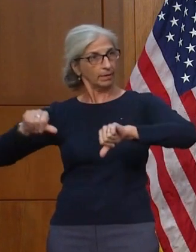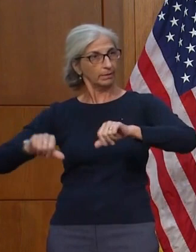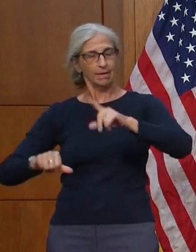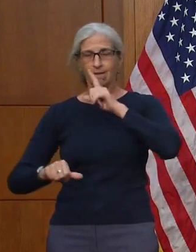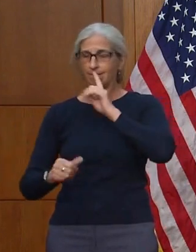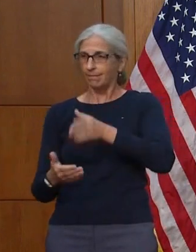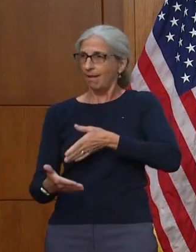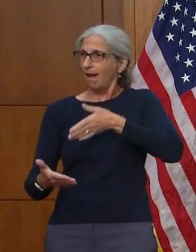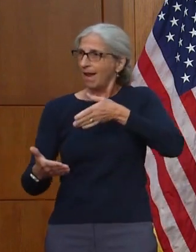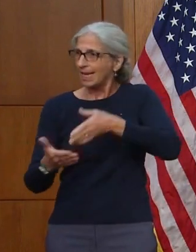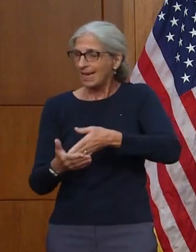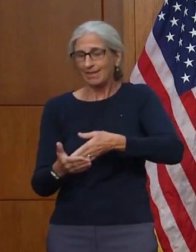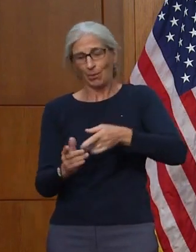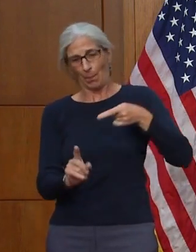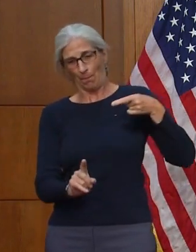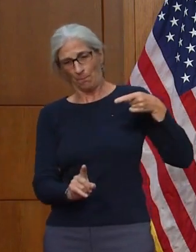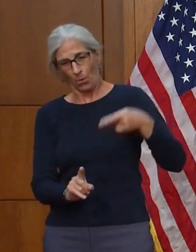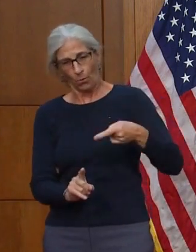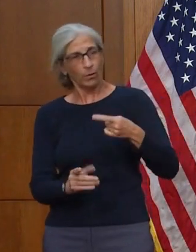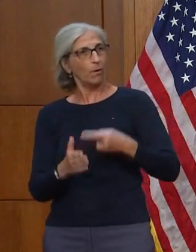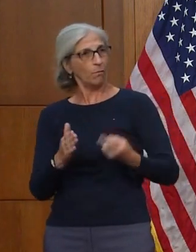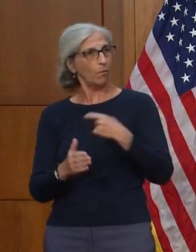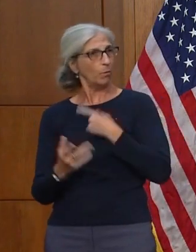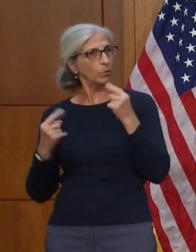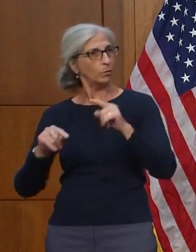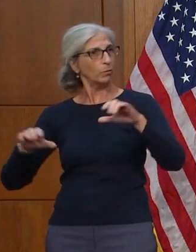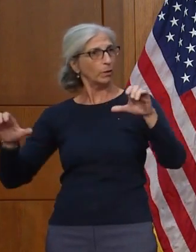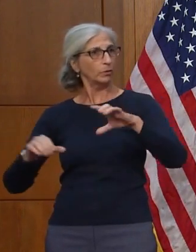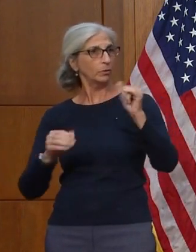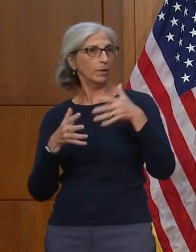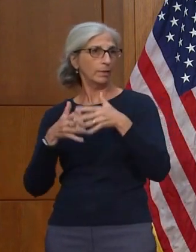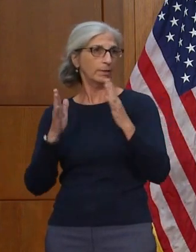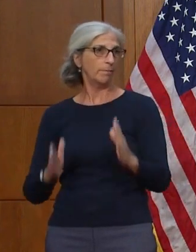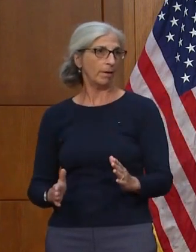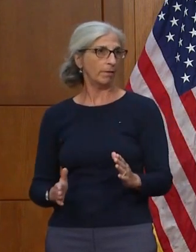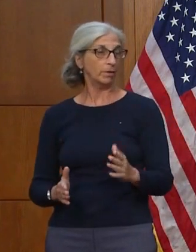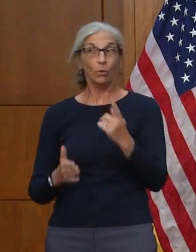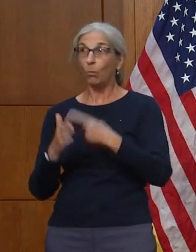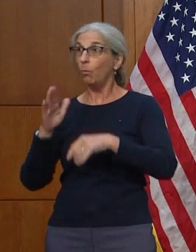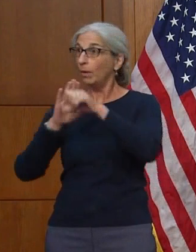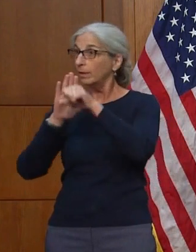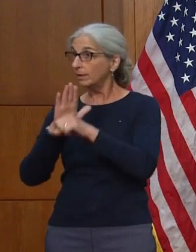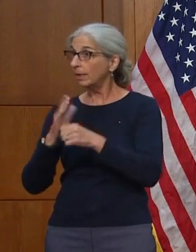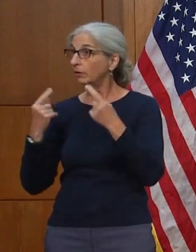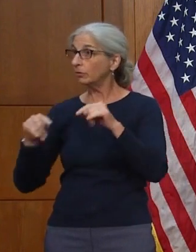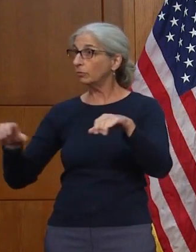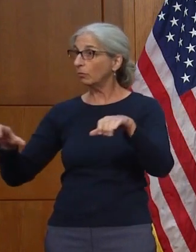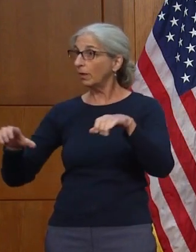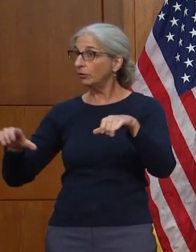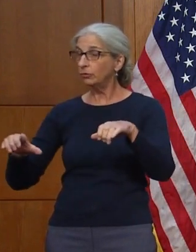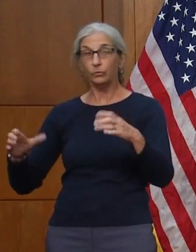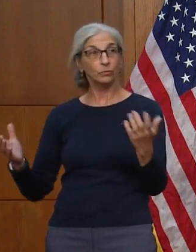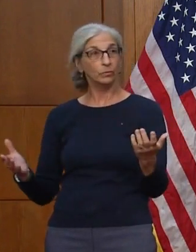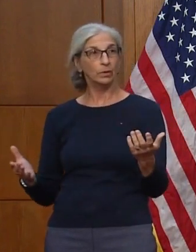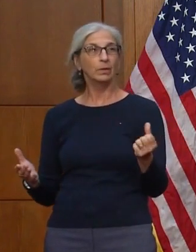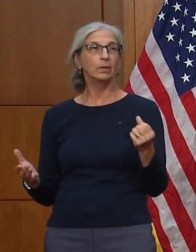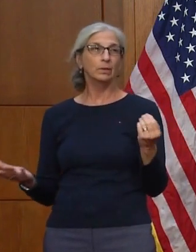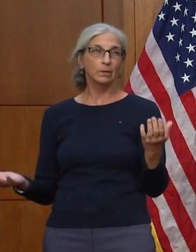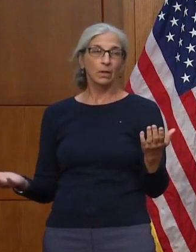what we're trying to do as Americans and what we're trying to do as states. And so that's to